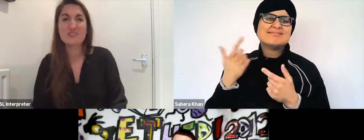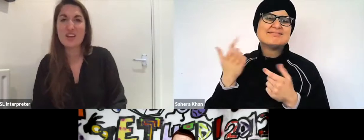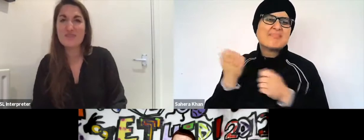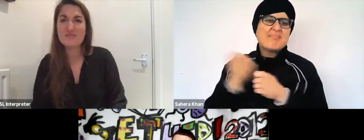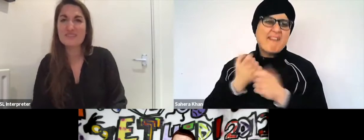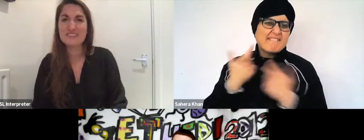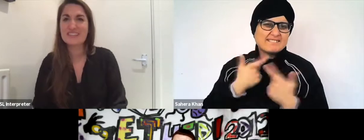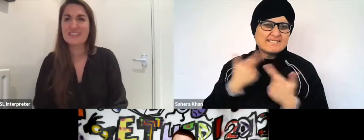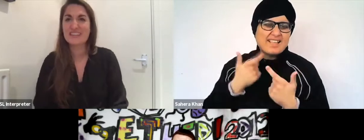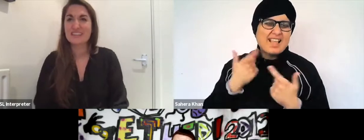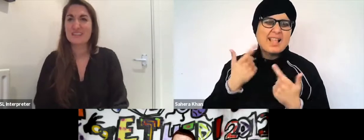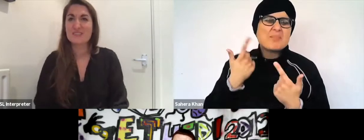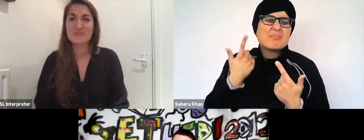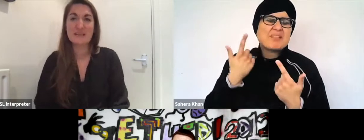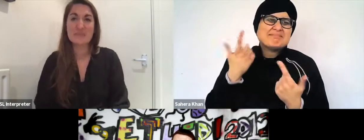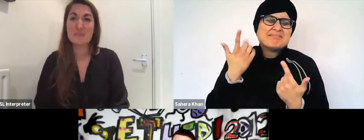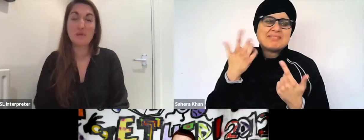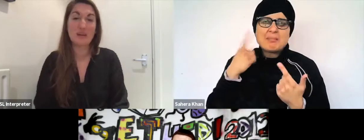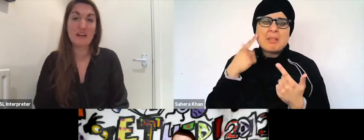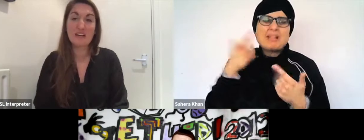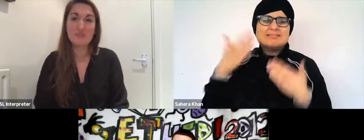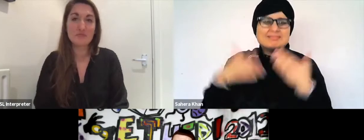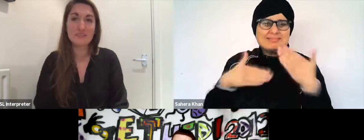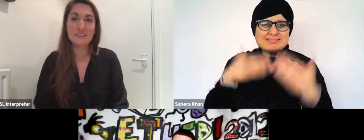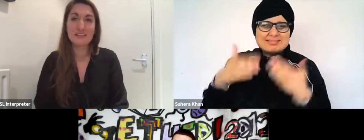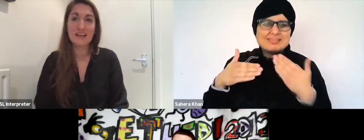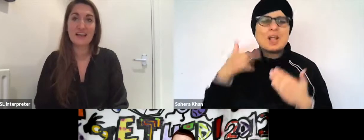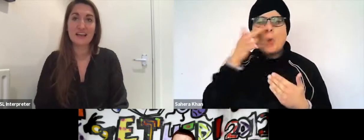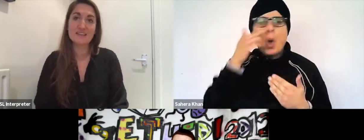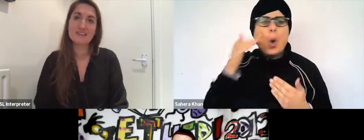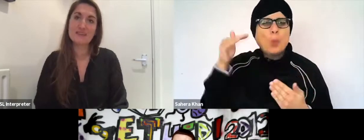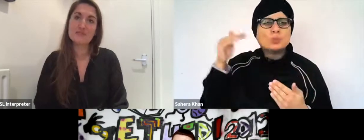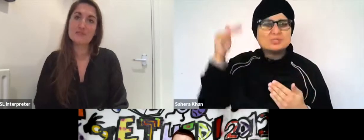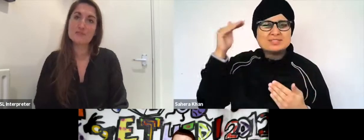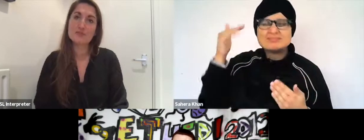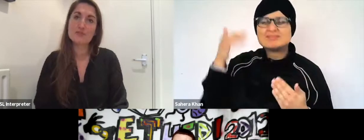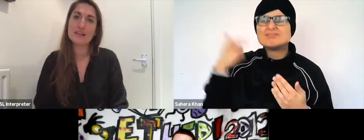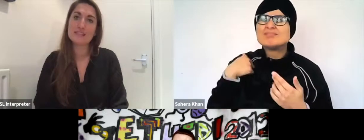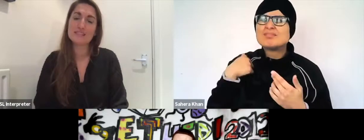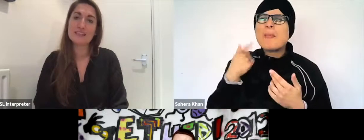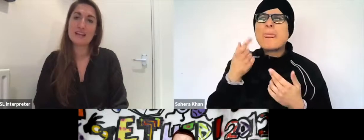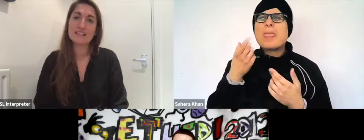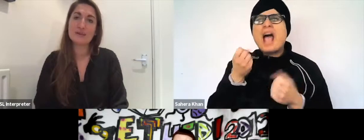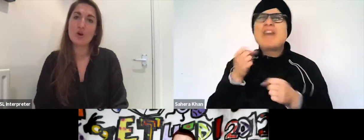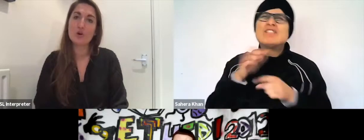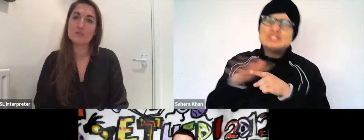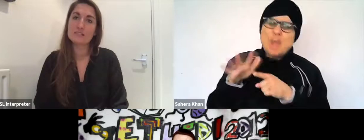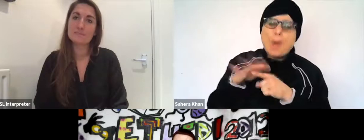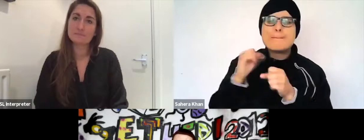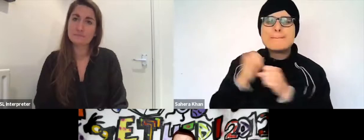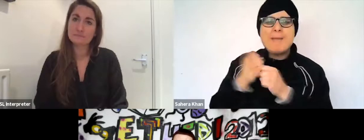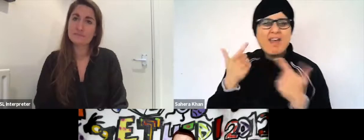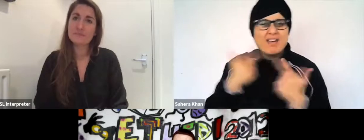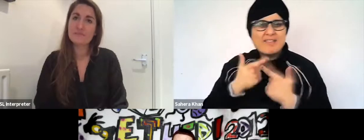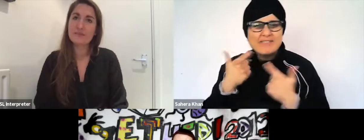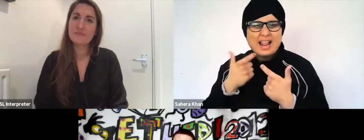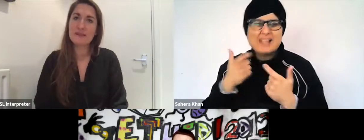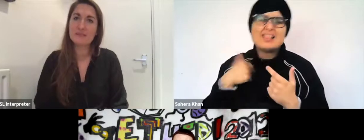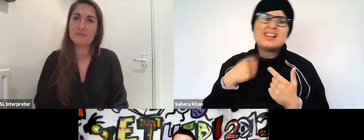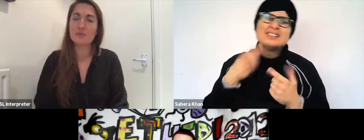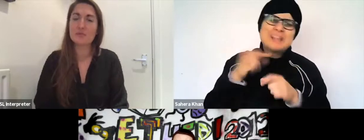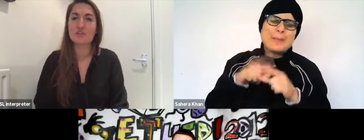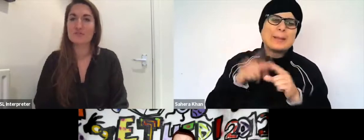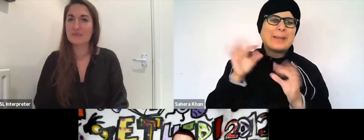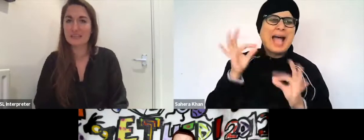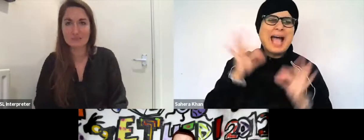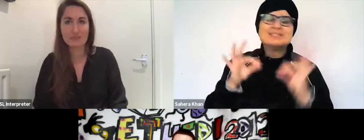telling jokes, just making people laugh. And I think that sort of progressed as I got older, making